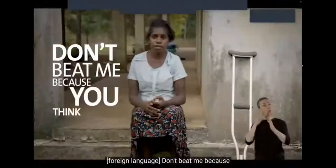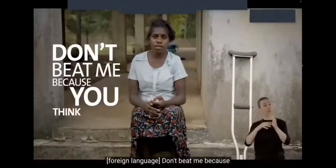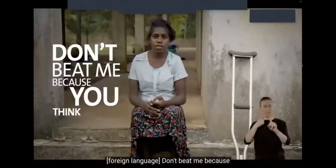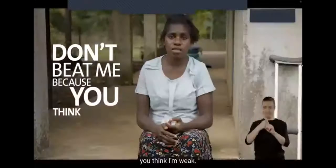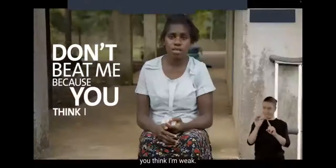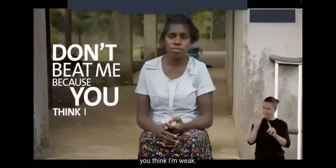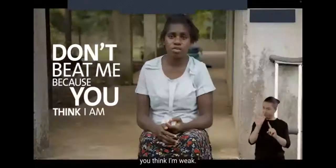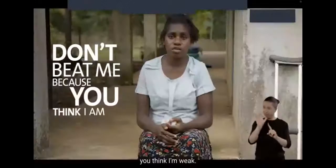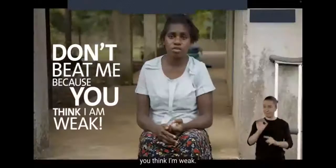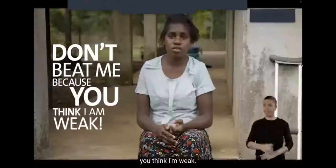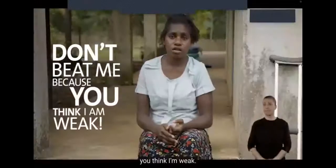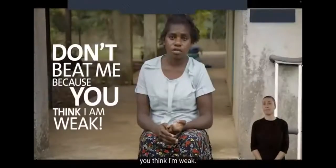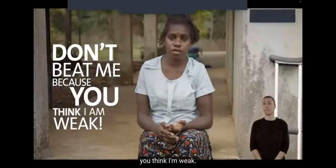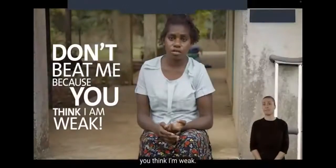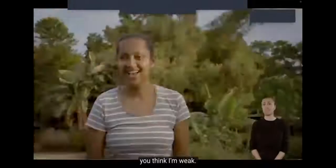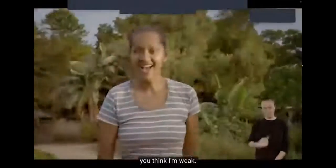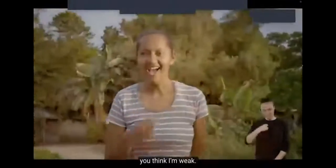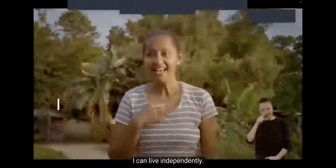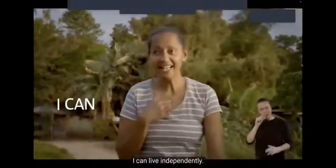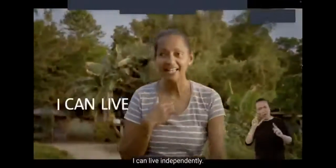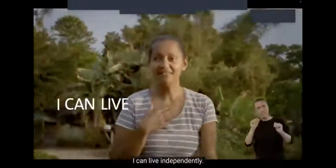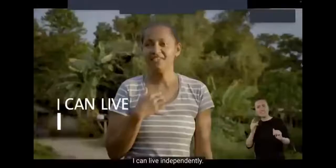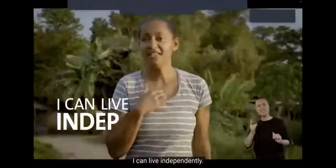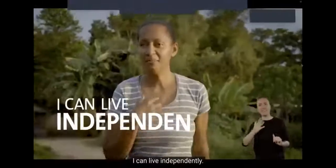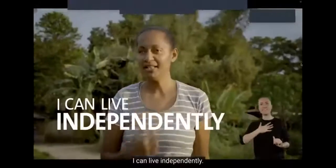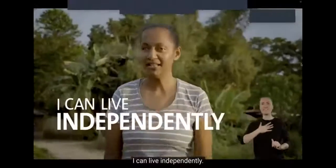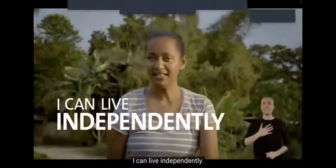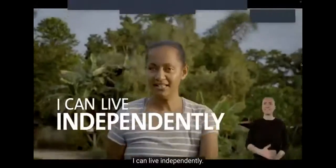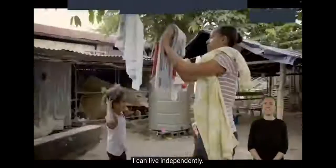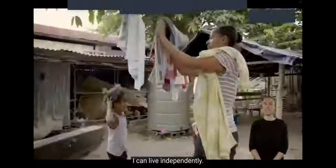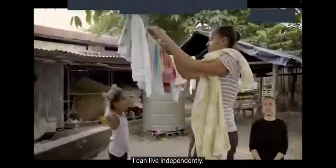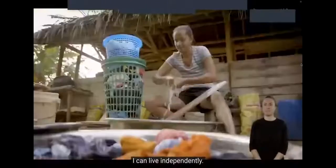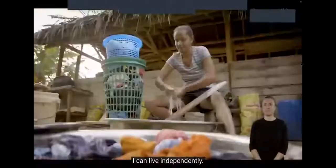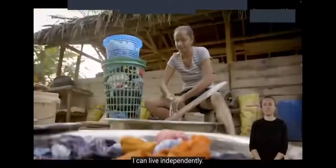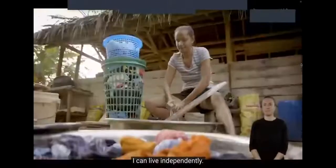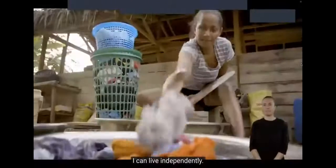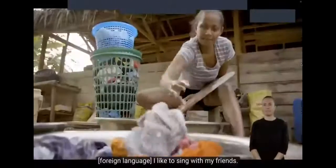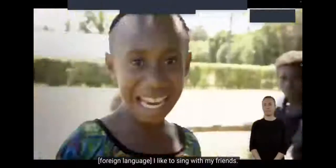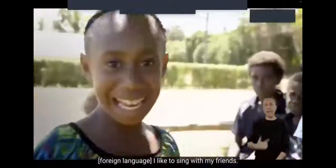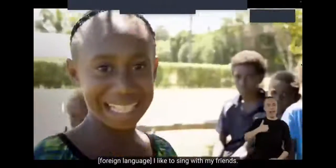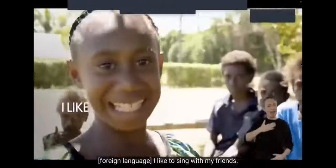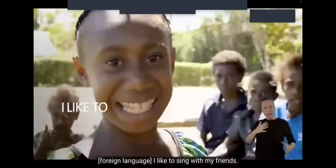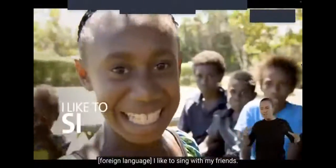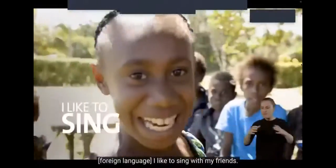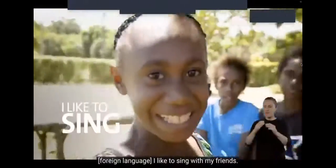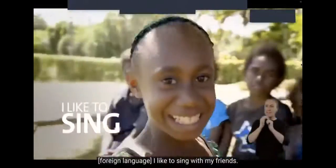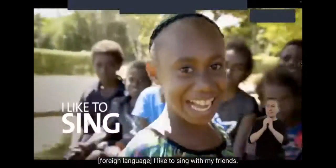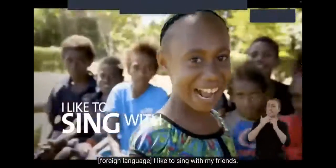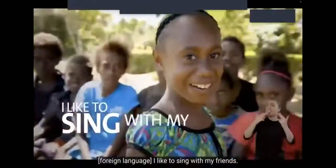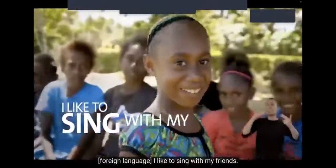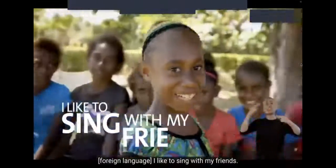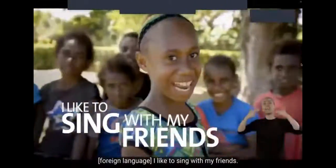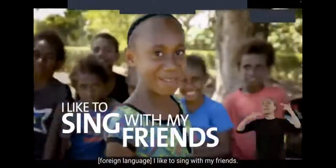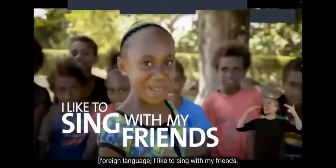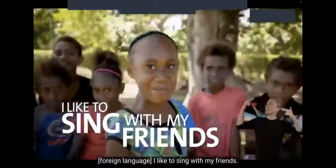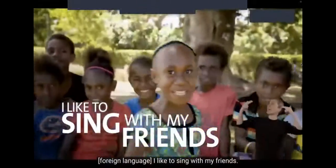by you think same me not strong. I can live independently. Me like a sincere that